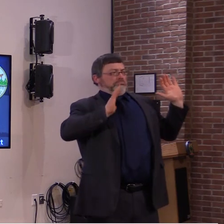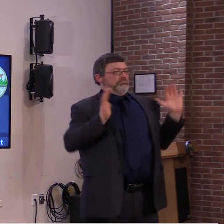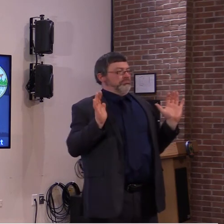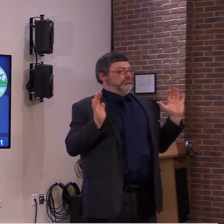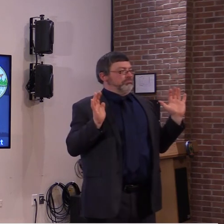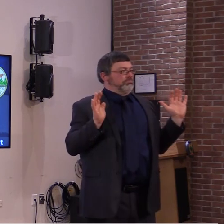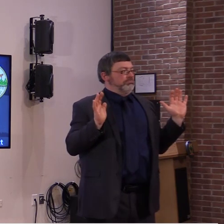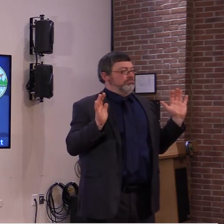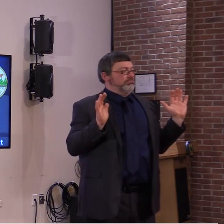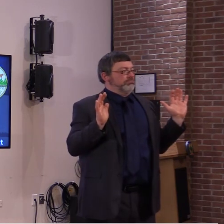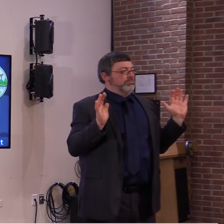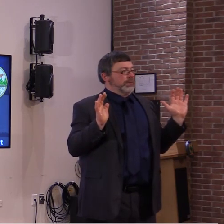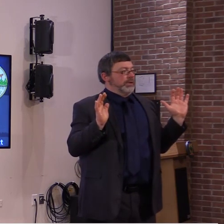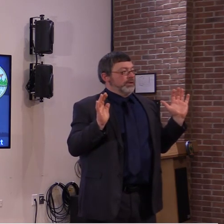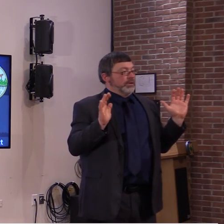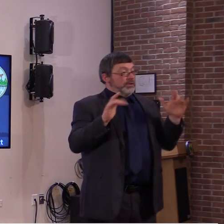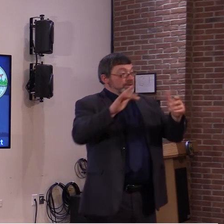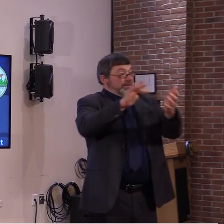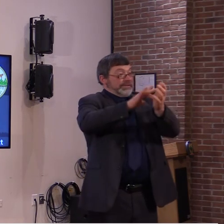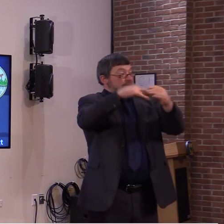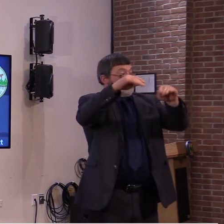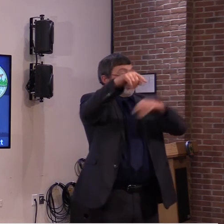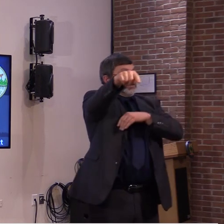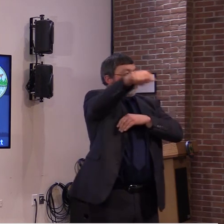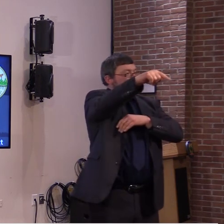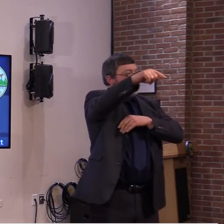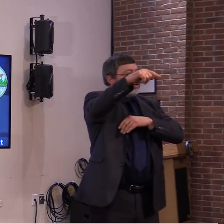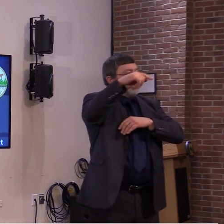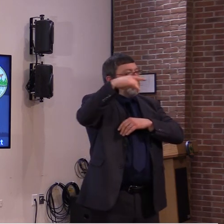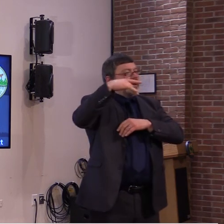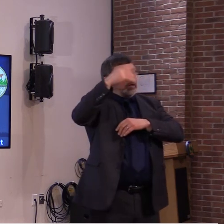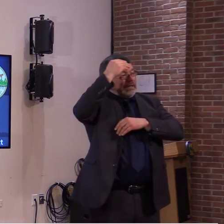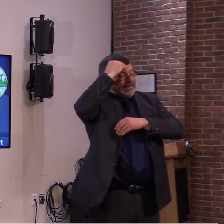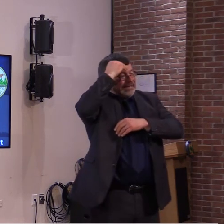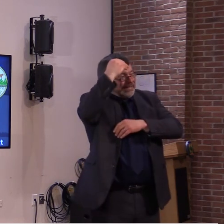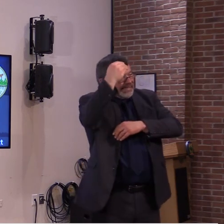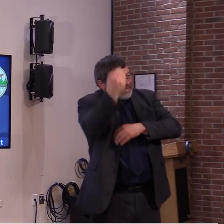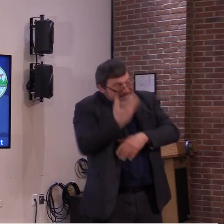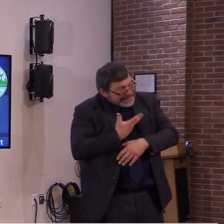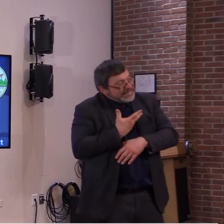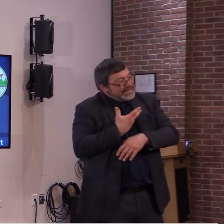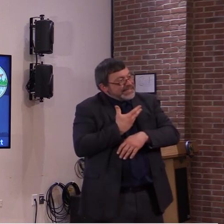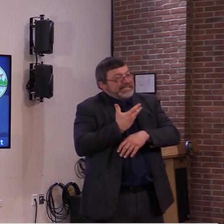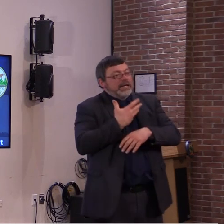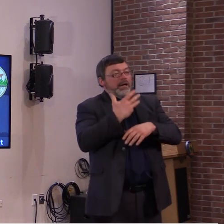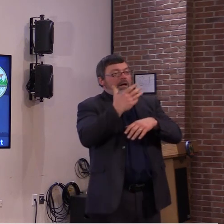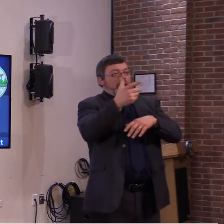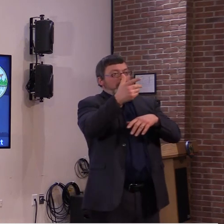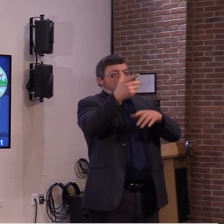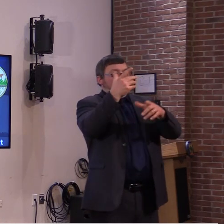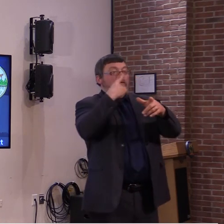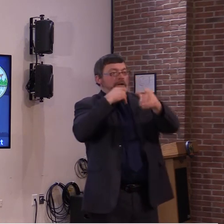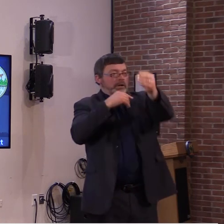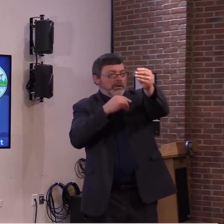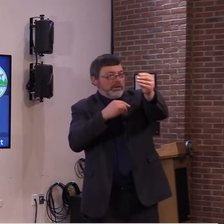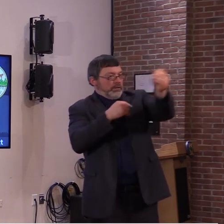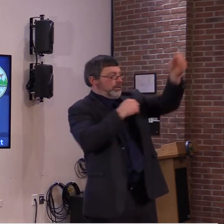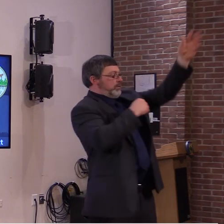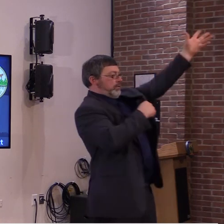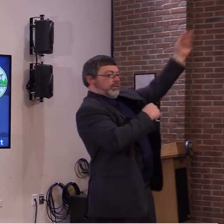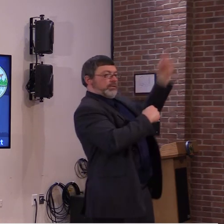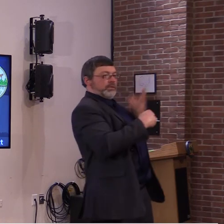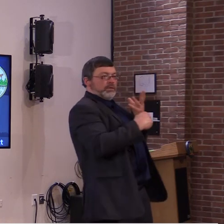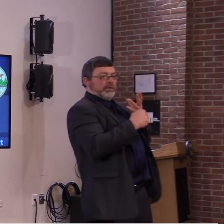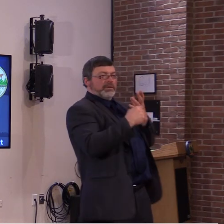pharmacies back to the federal government. So we don't have up to date data from them either. So again, once we move